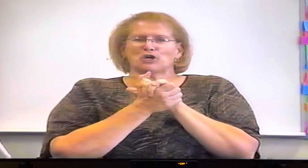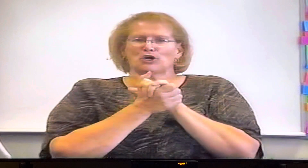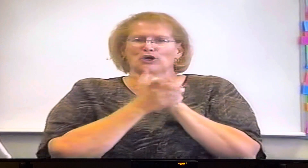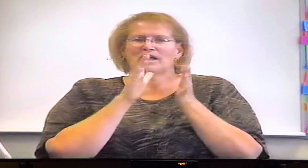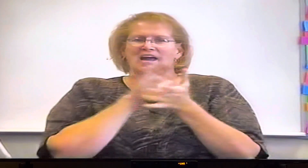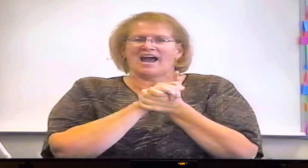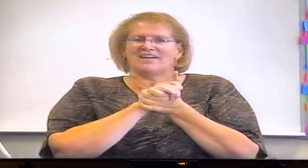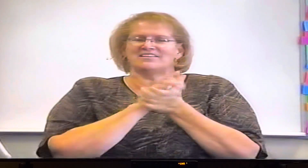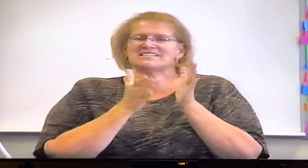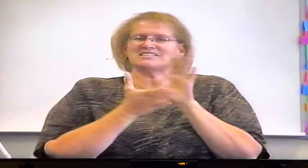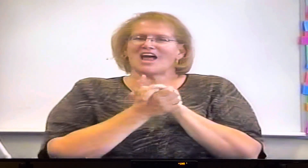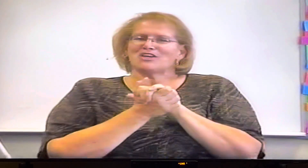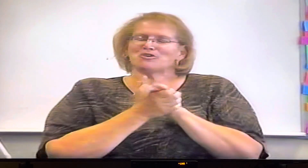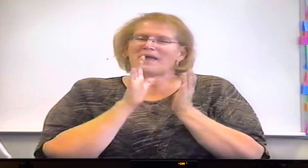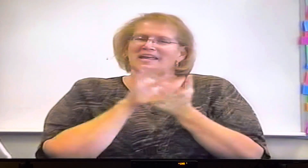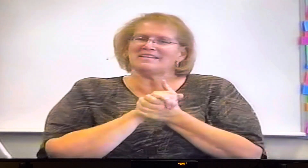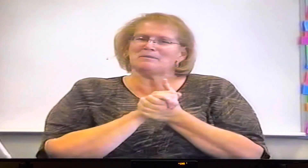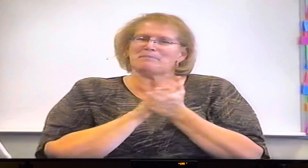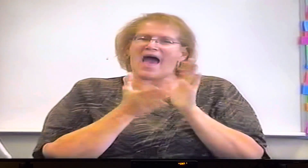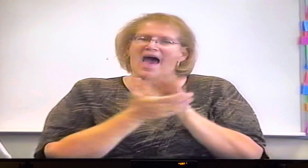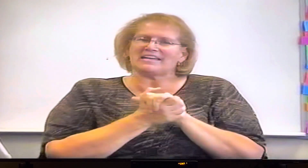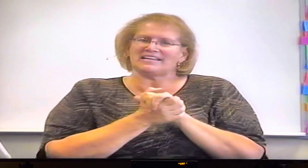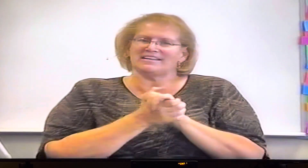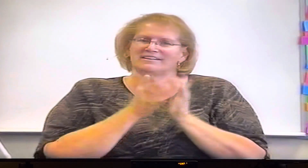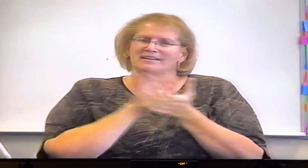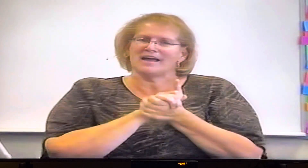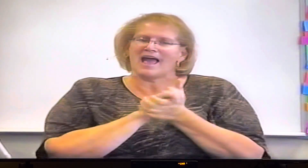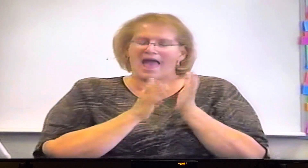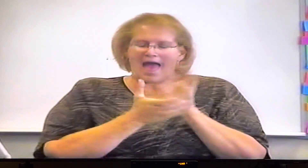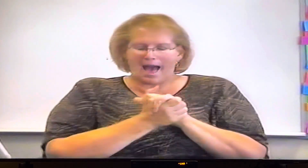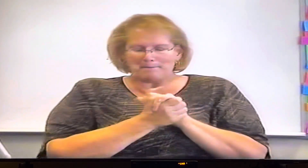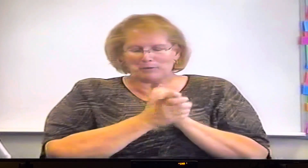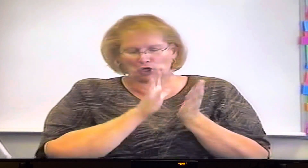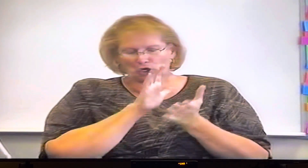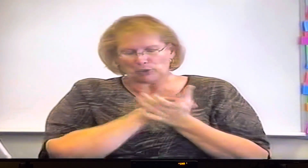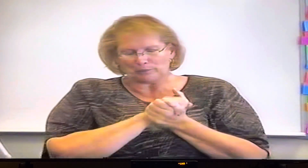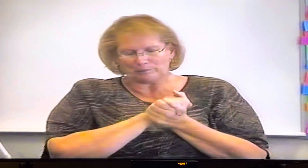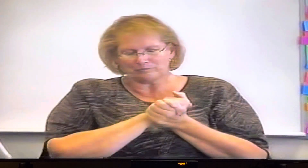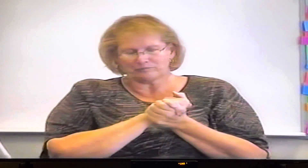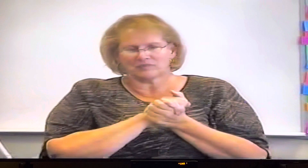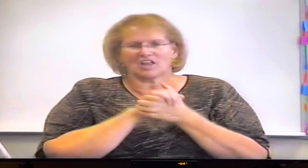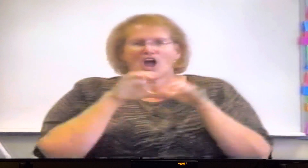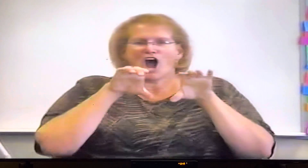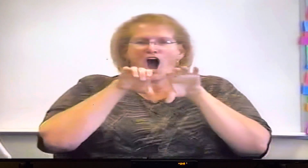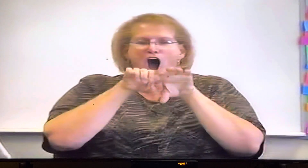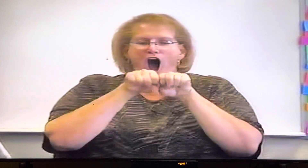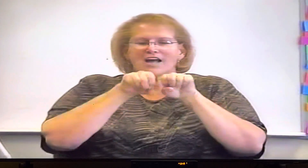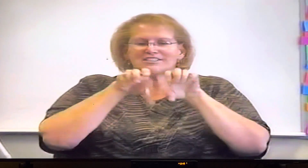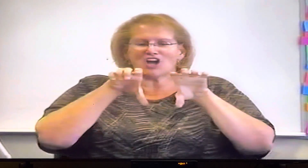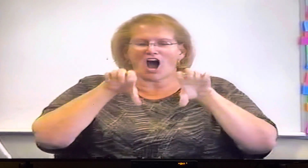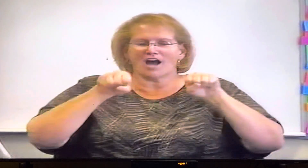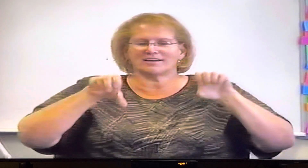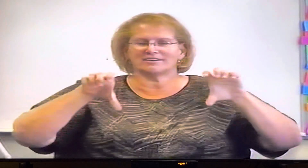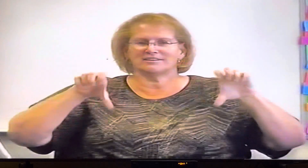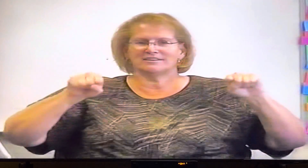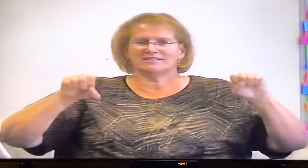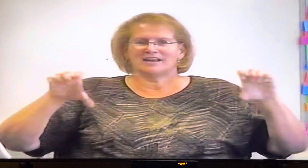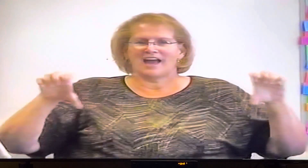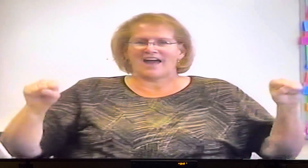Hamburger. And this is like you're making the patty. Hamburger. Hot dog. And